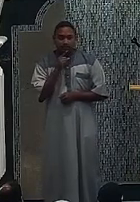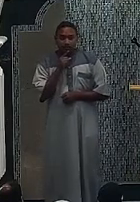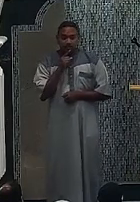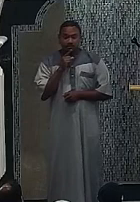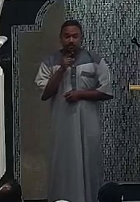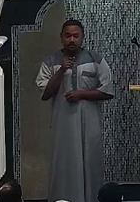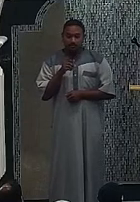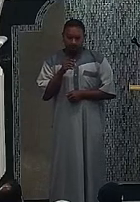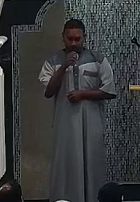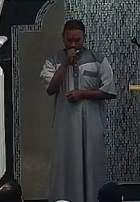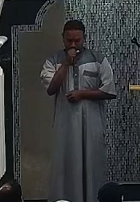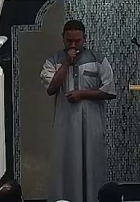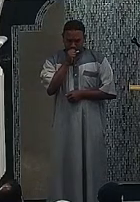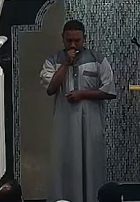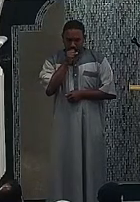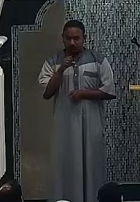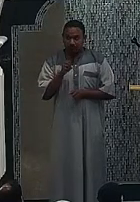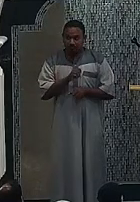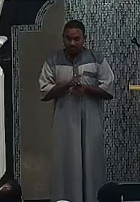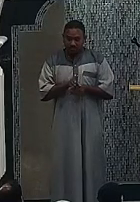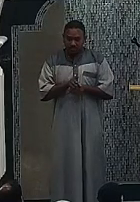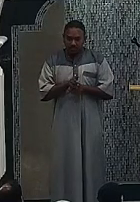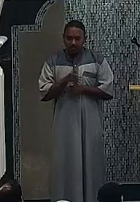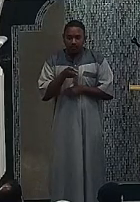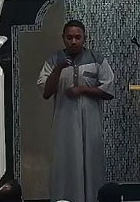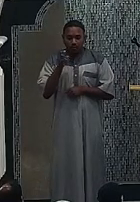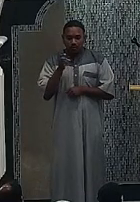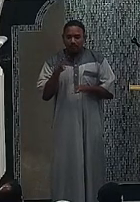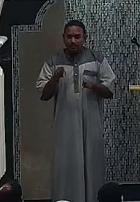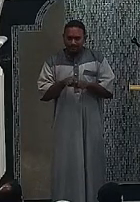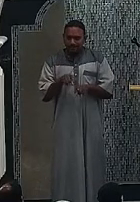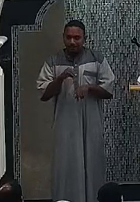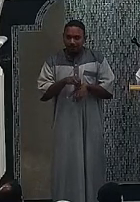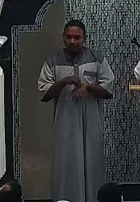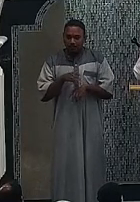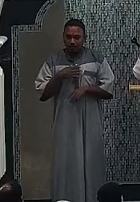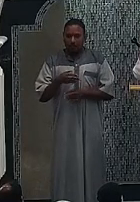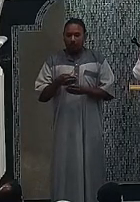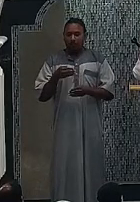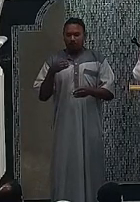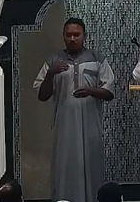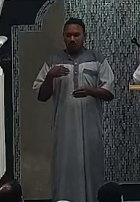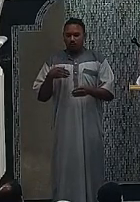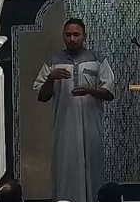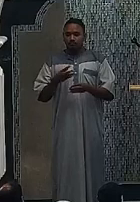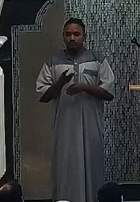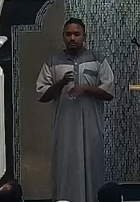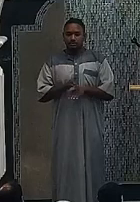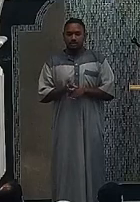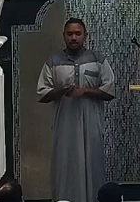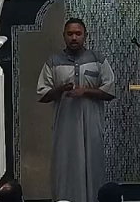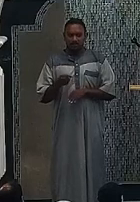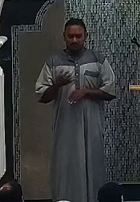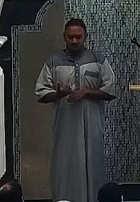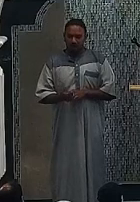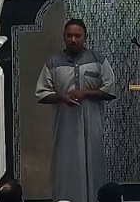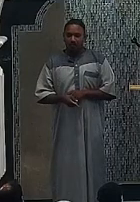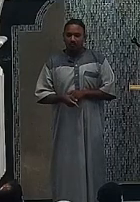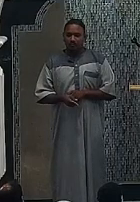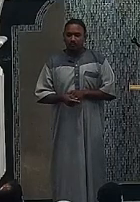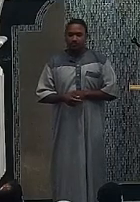running water. Whilst in London, people were still throwing their human waste out in the front in the